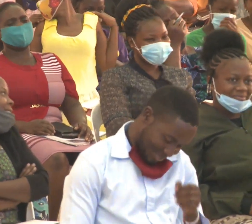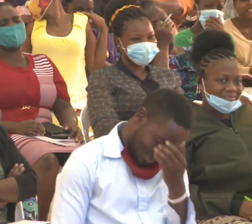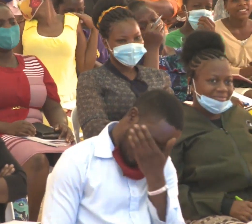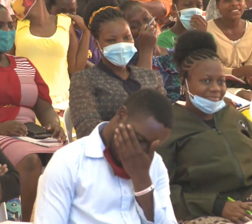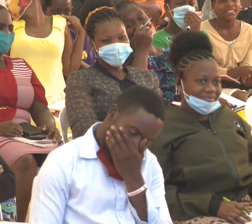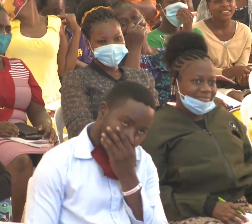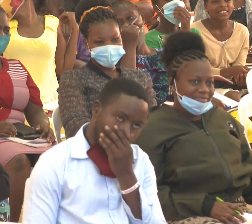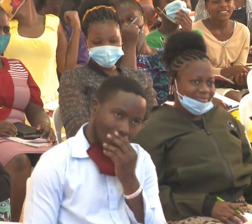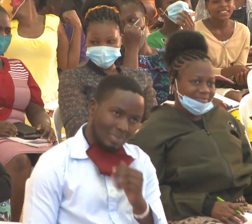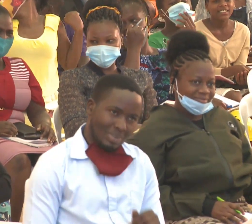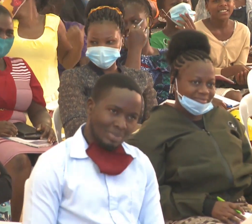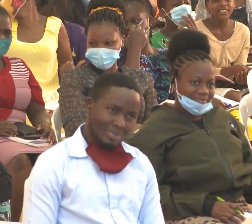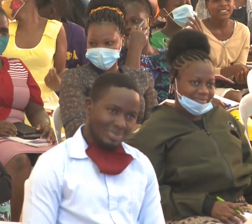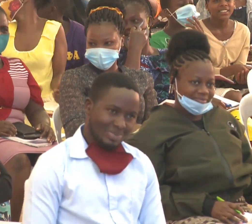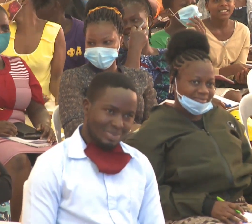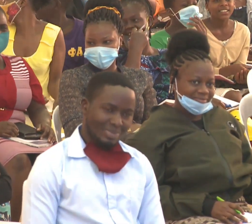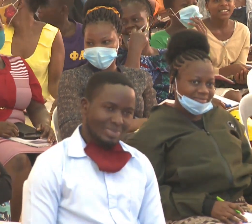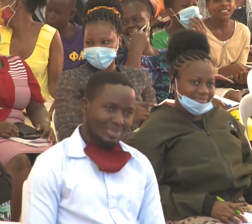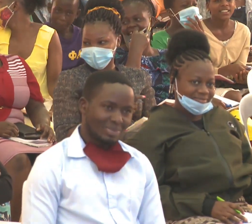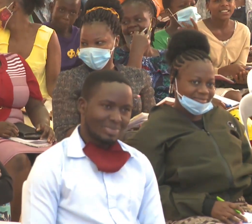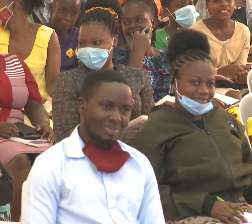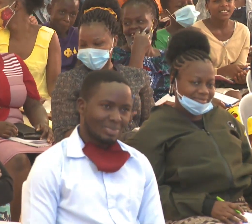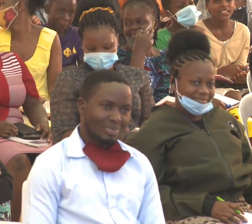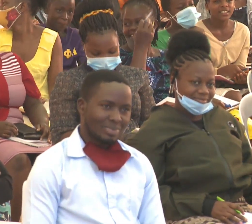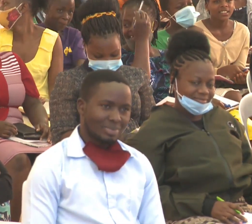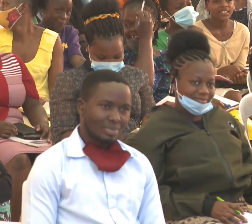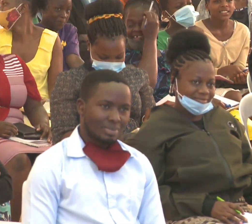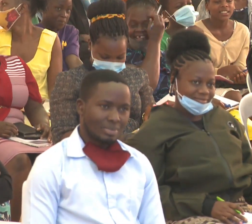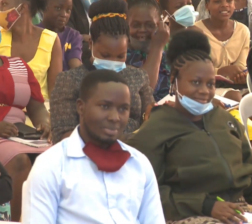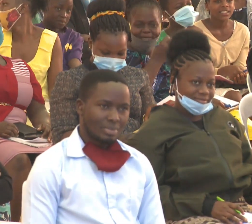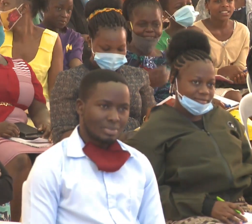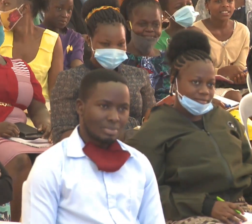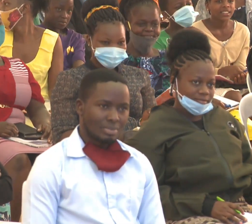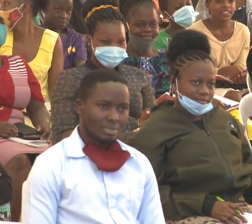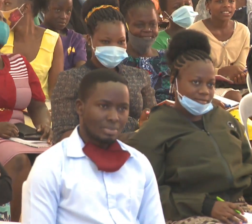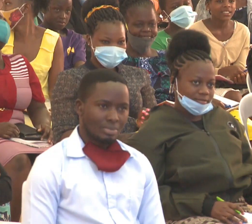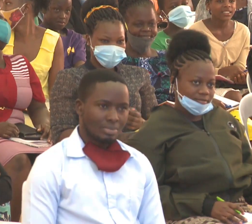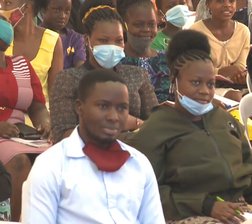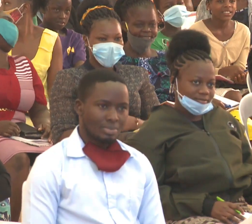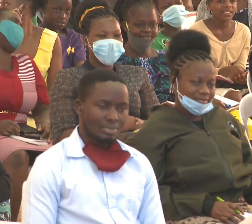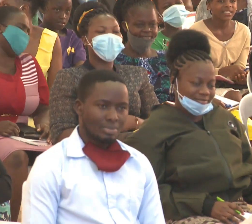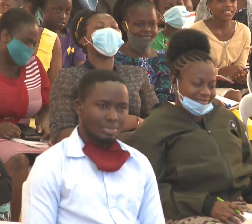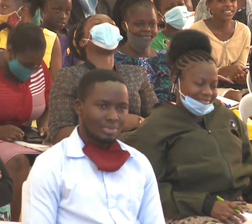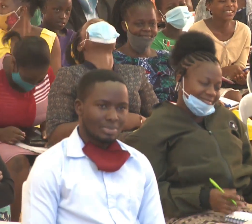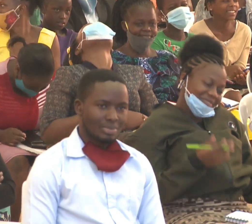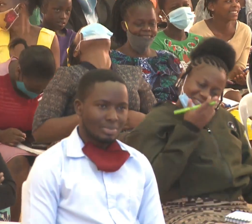started refusing. She drove it when we were all